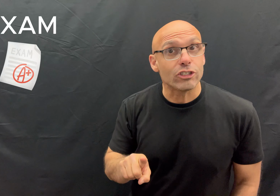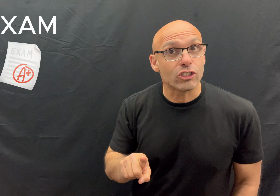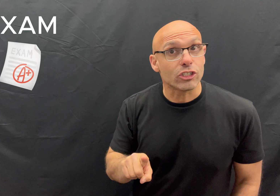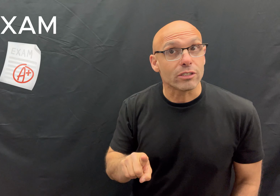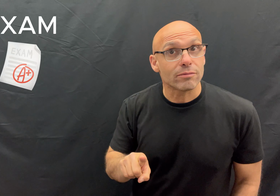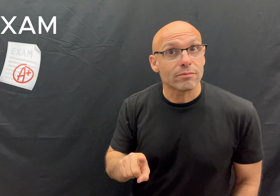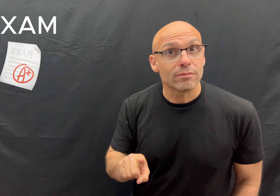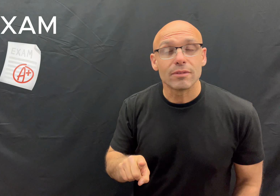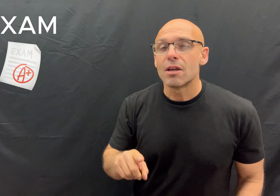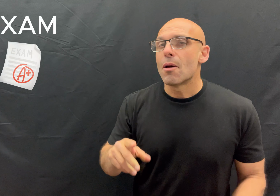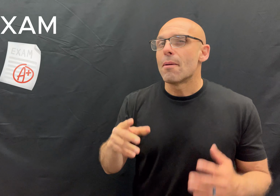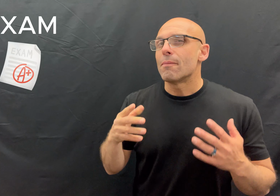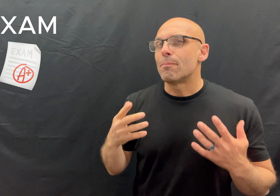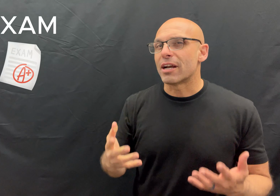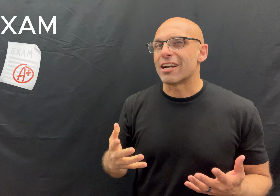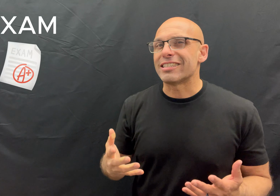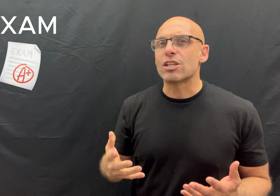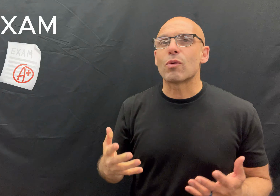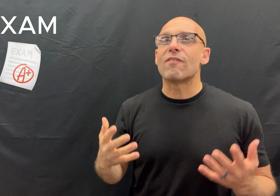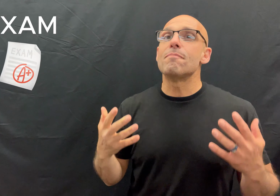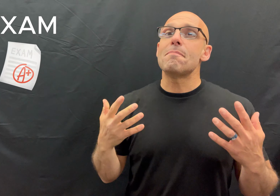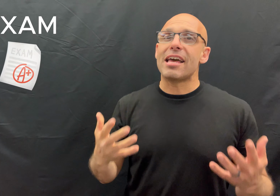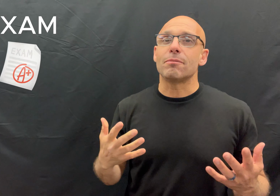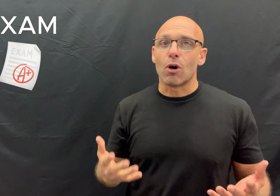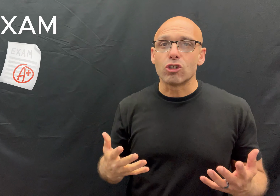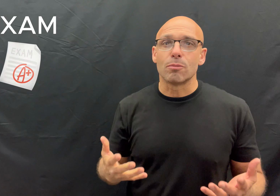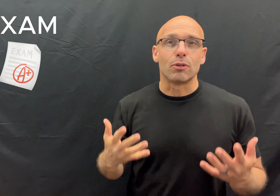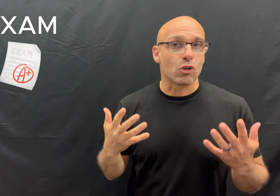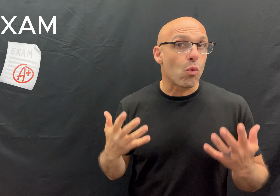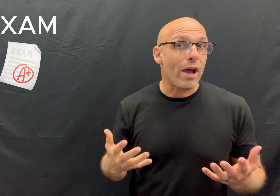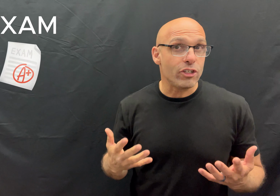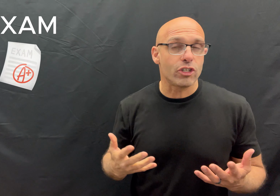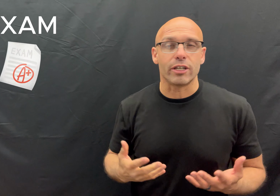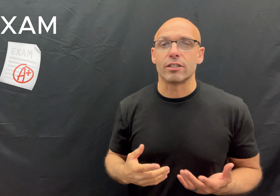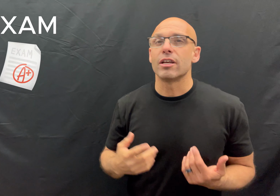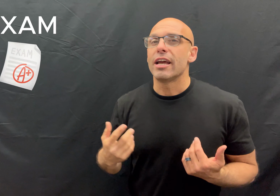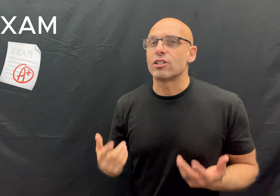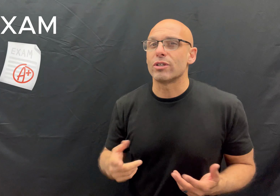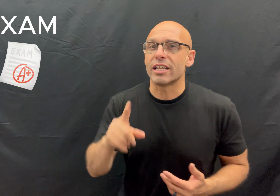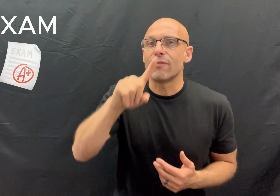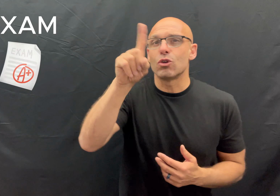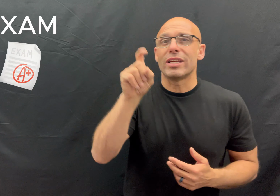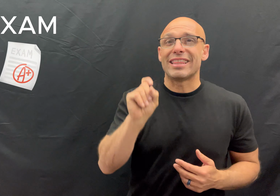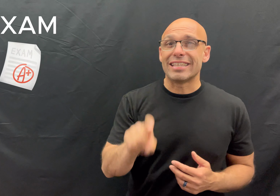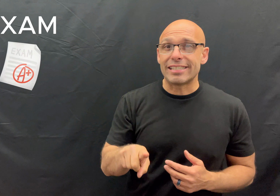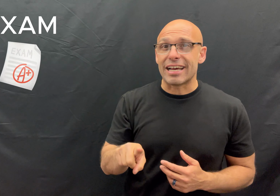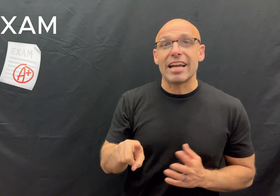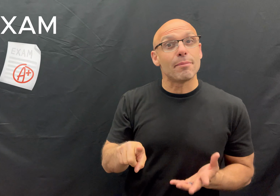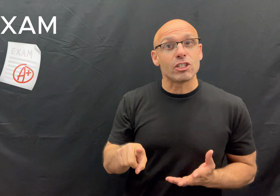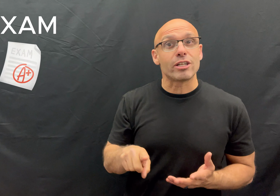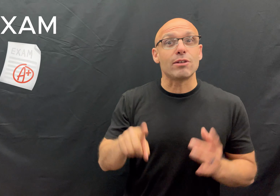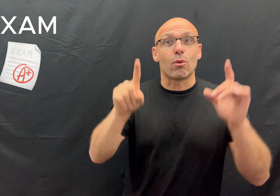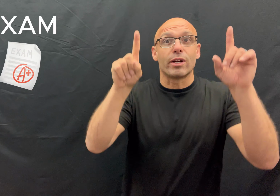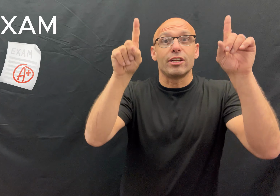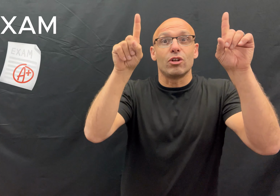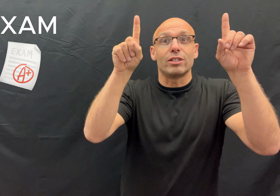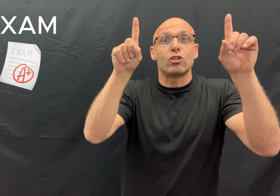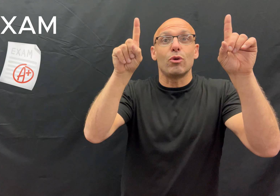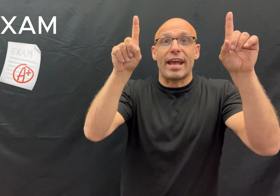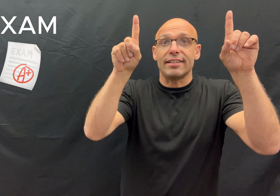question. But on a test, we have multiple questions. And so instead of doing this sign a bunch of times, what we're gonna do is 2 hands